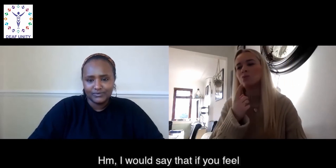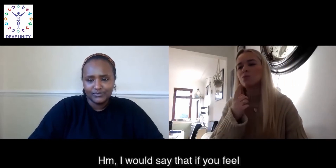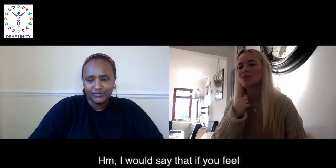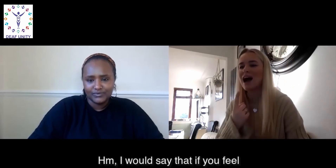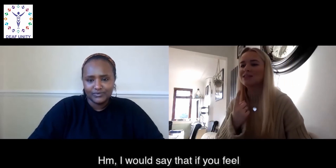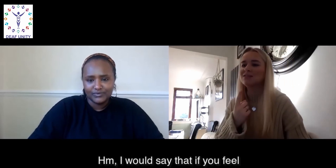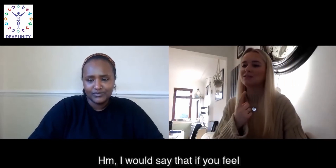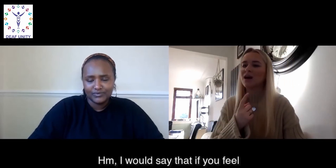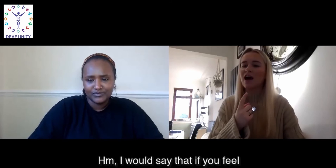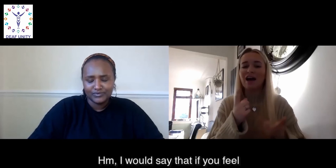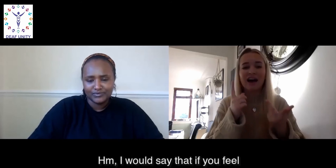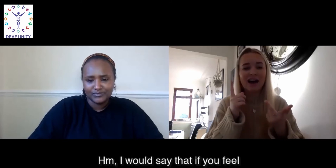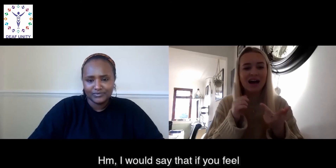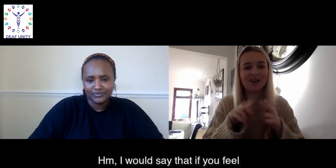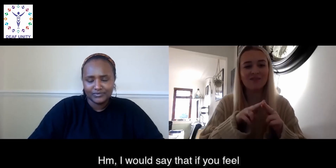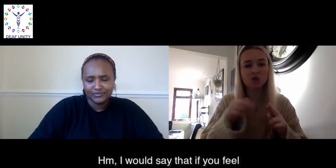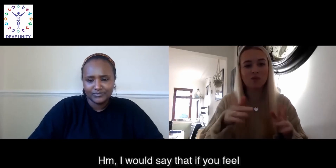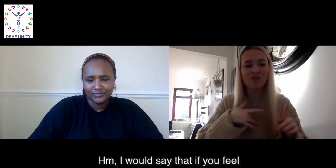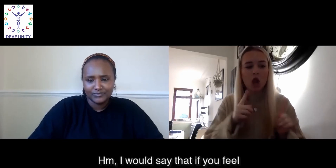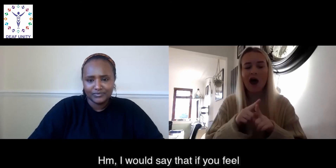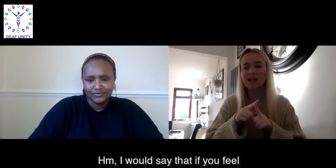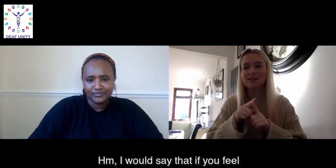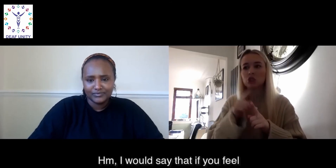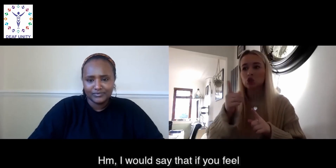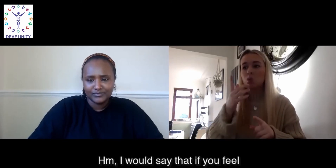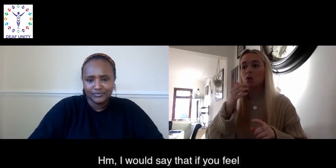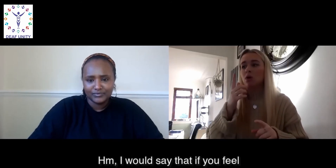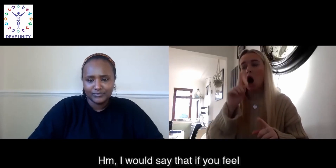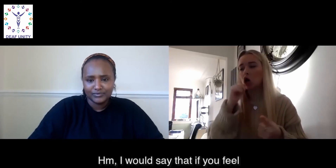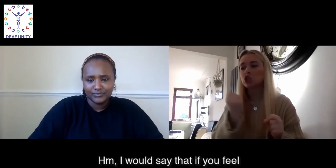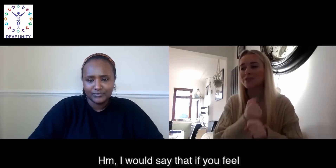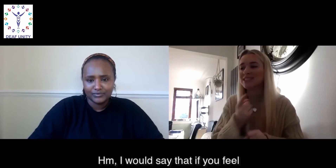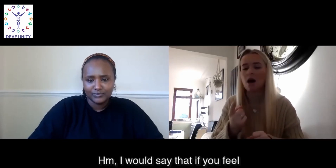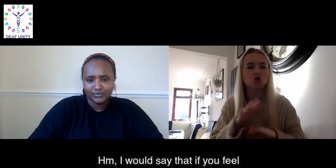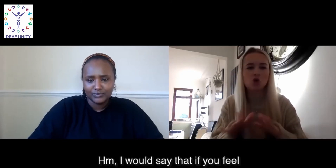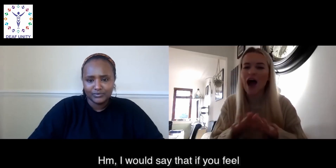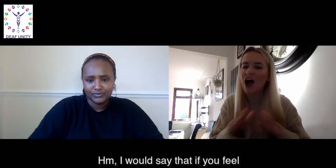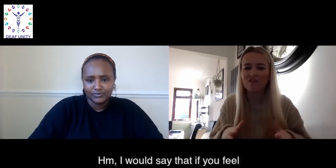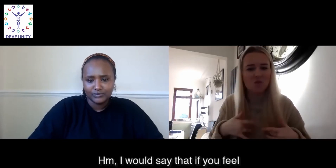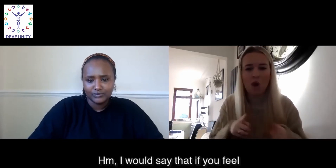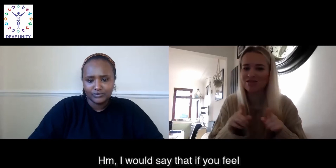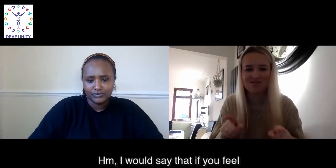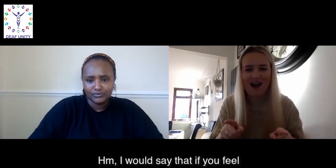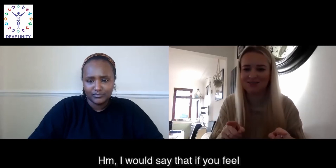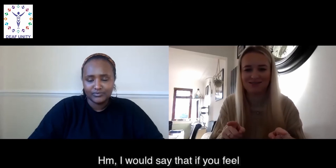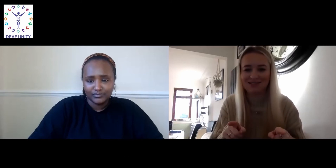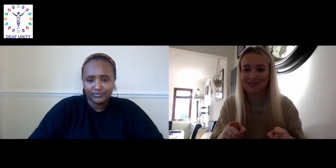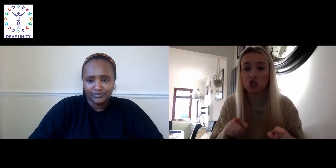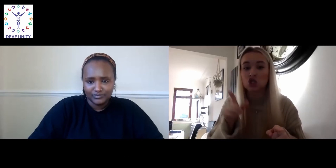I would say that if you feel like you can't do it, don't ever feel like